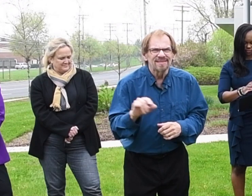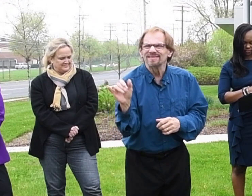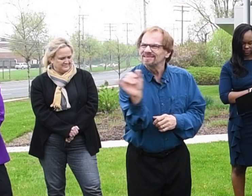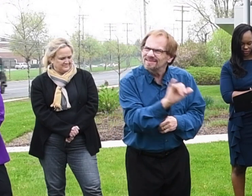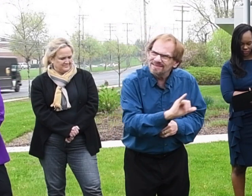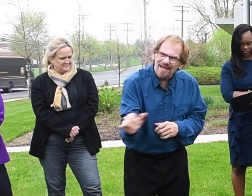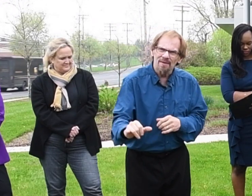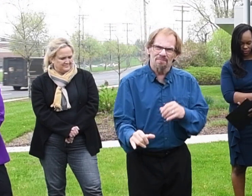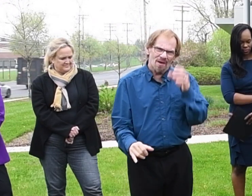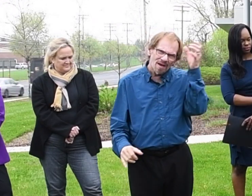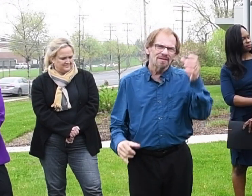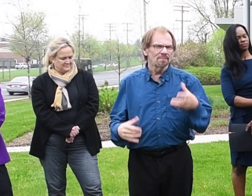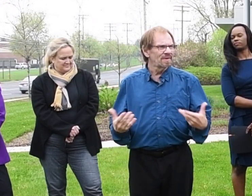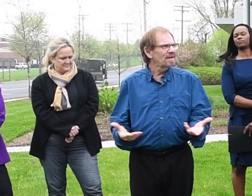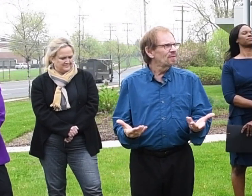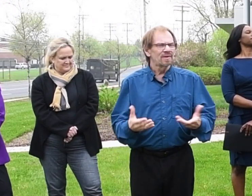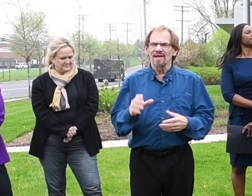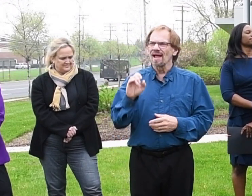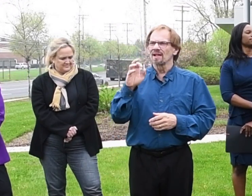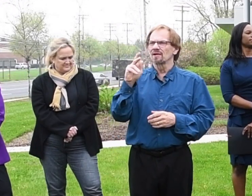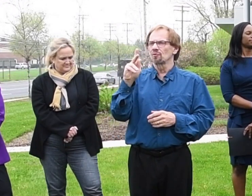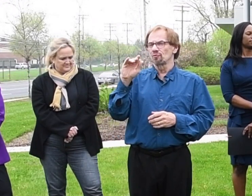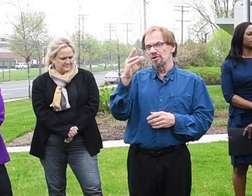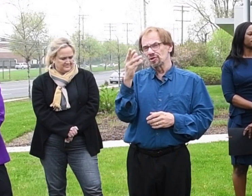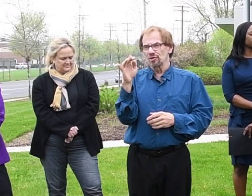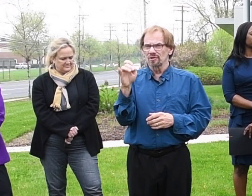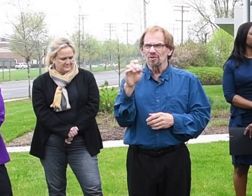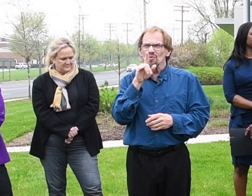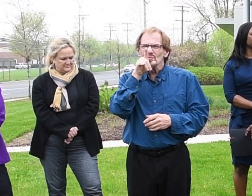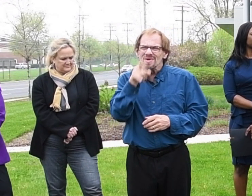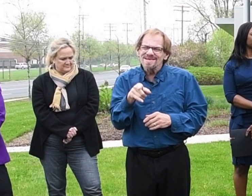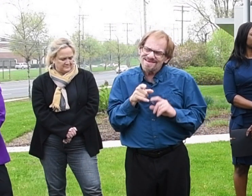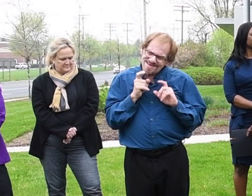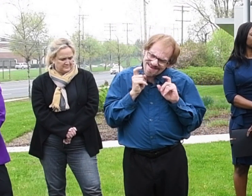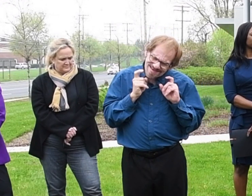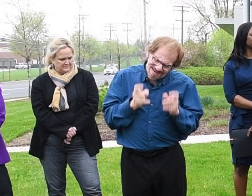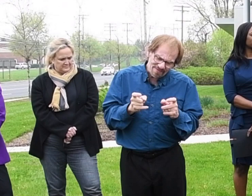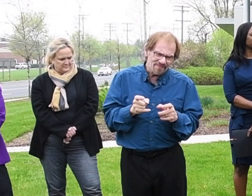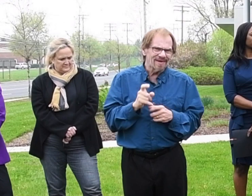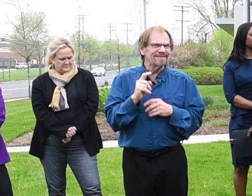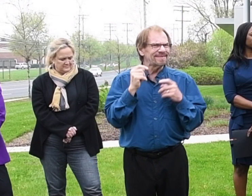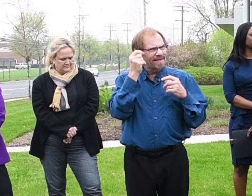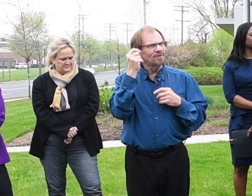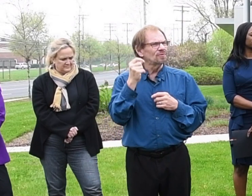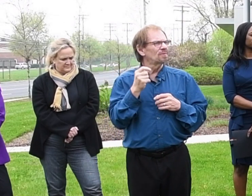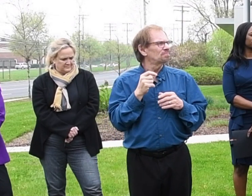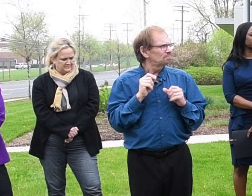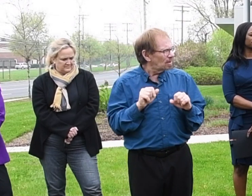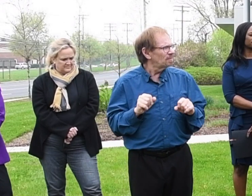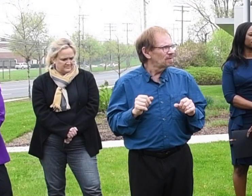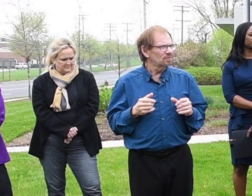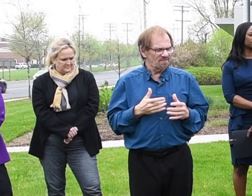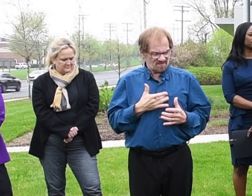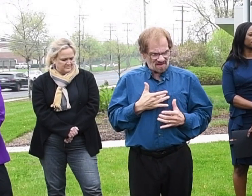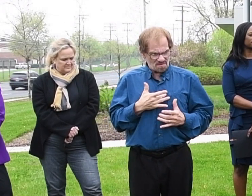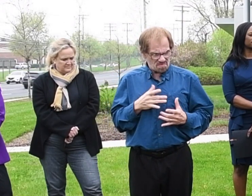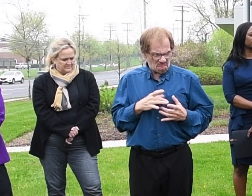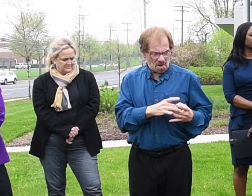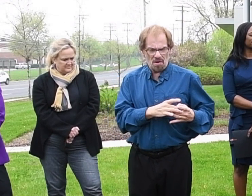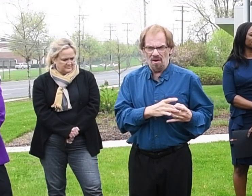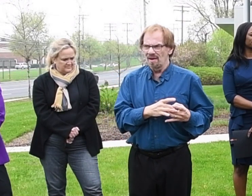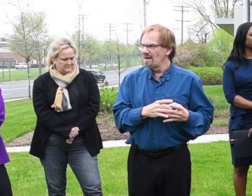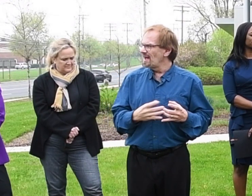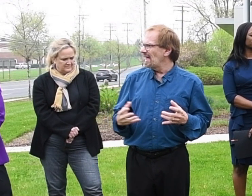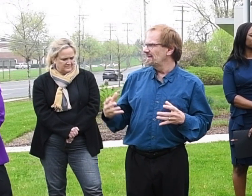in Elkridge to truly engage teens and help them feel a sense of belonging as they navigate the changes of